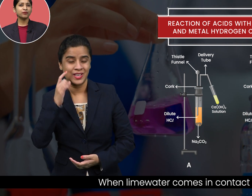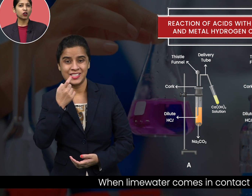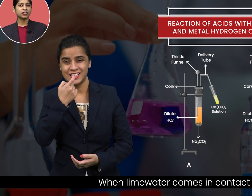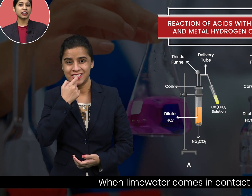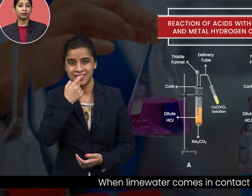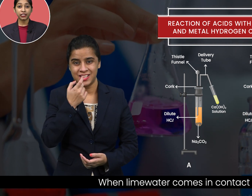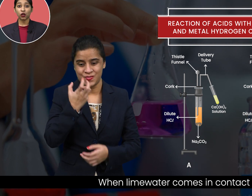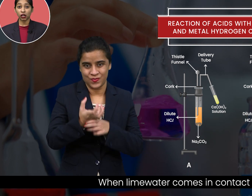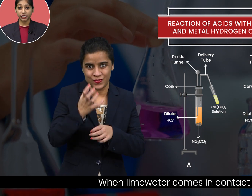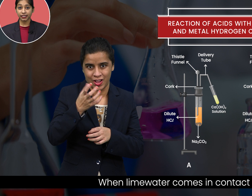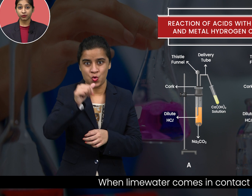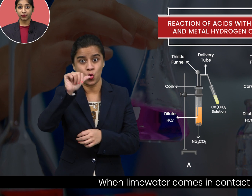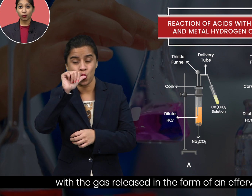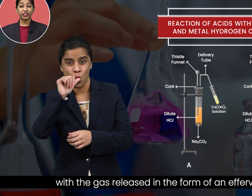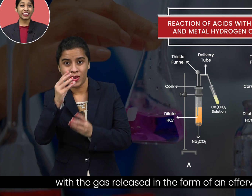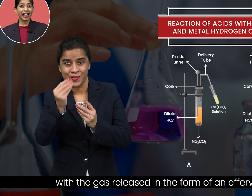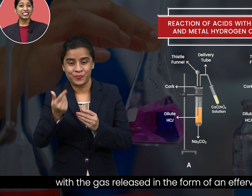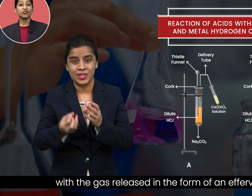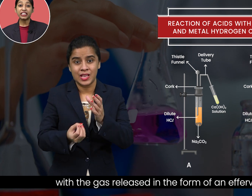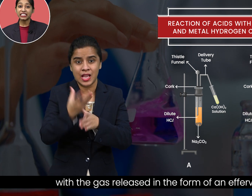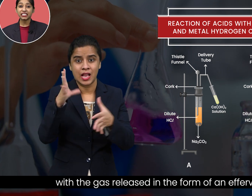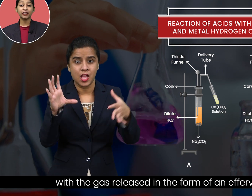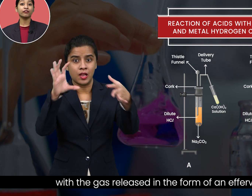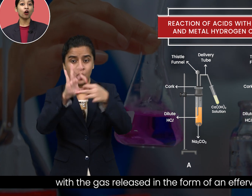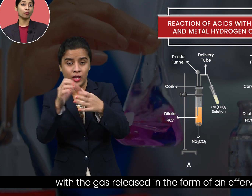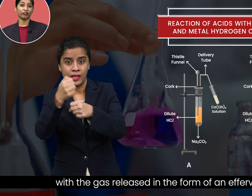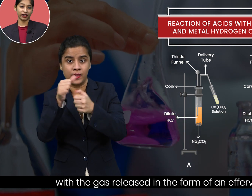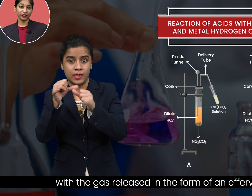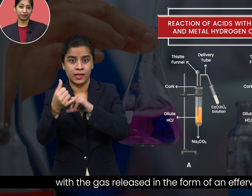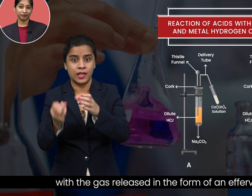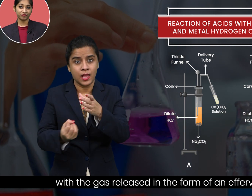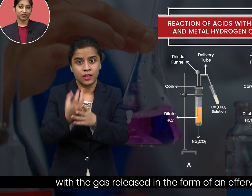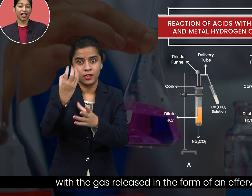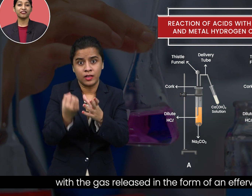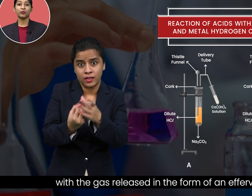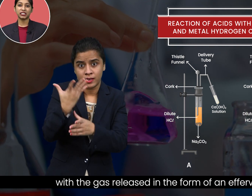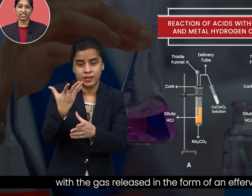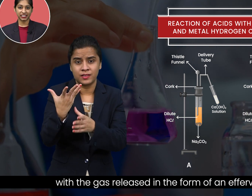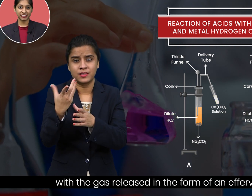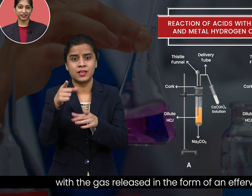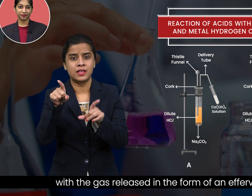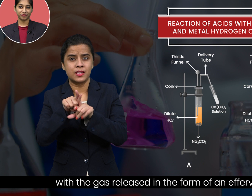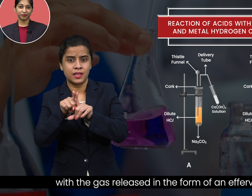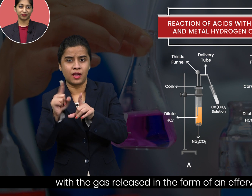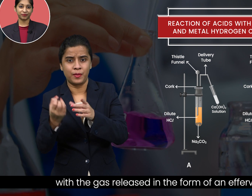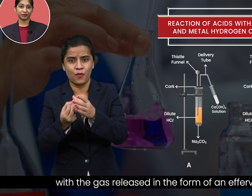When lime water comes in contact with the gas released in the form of an